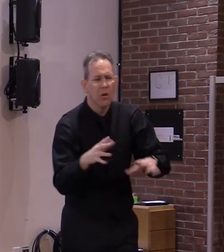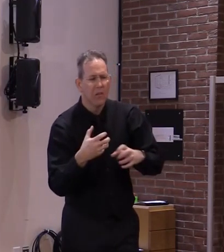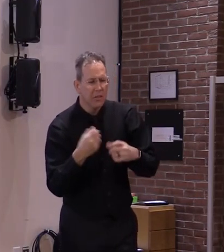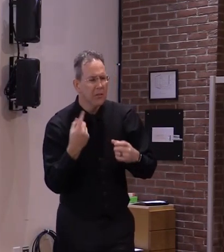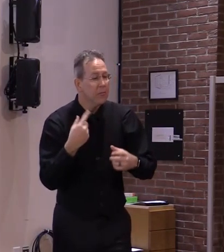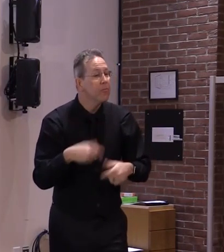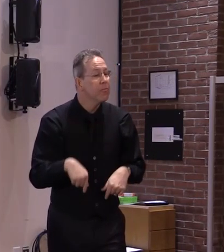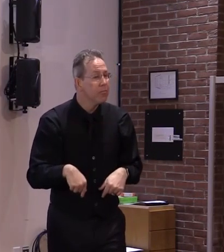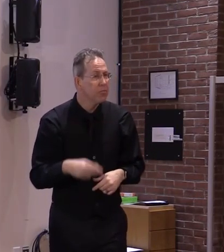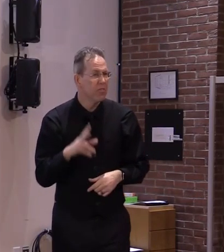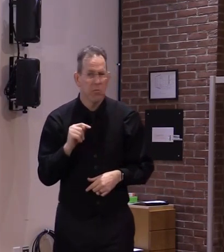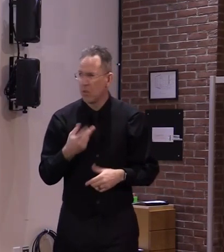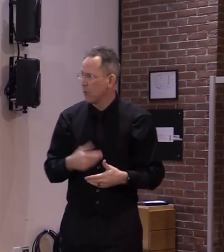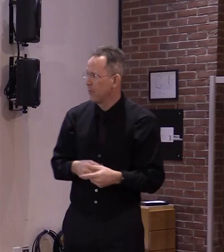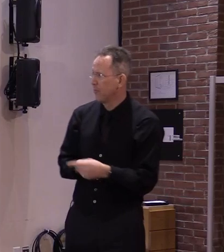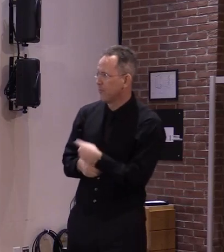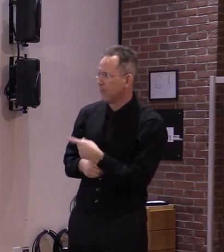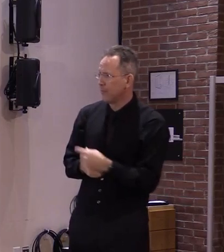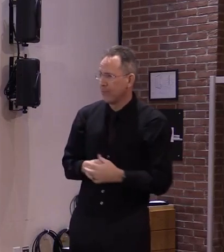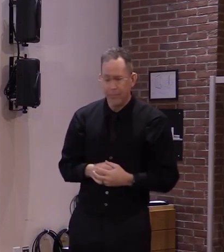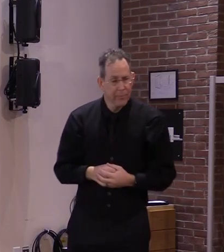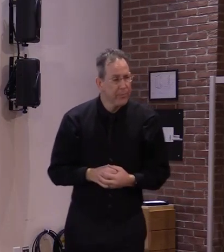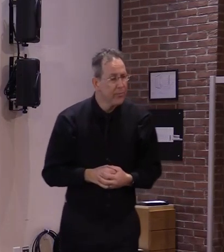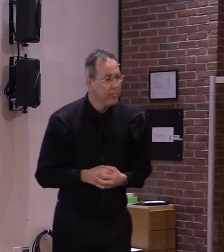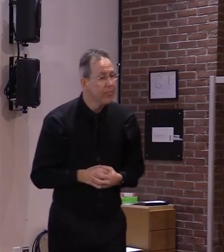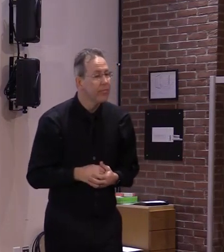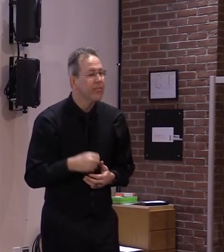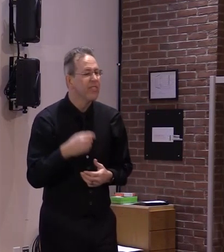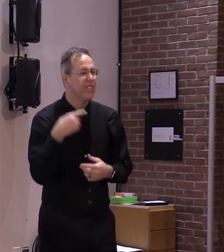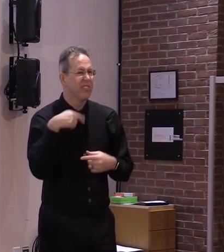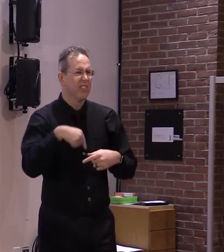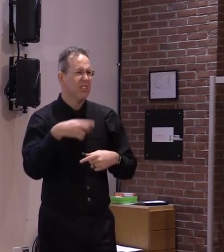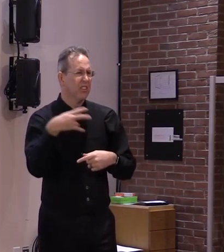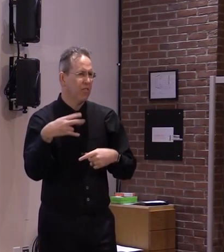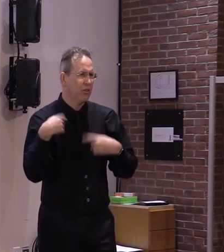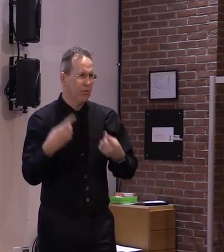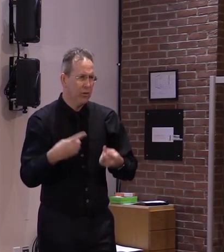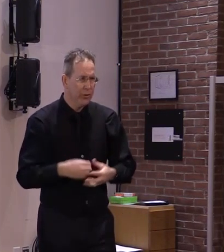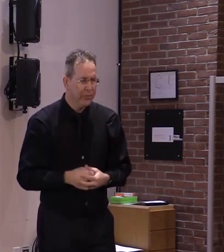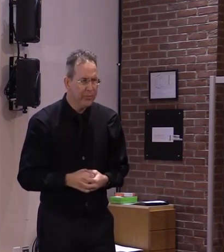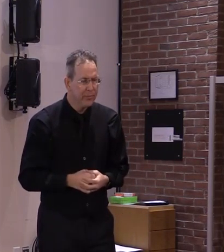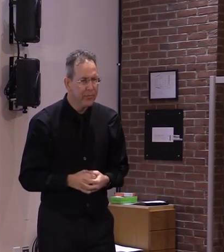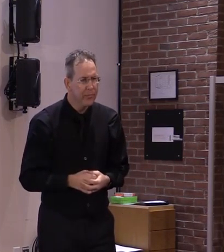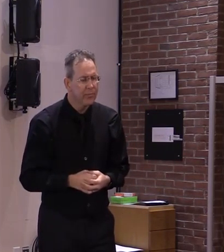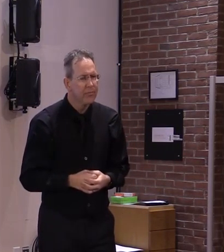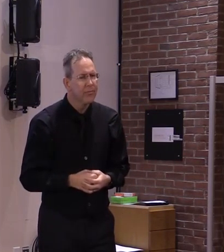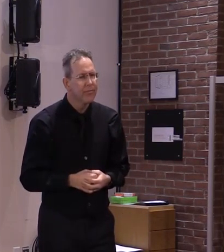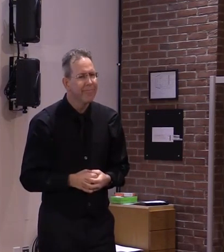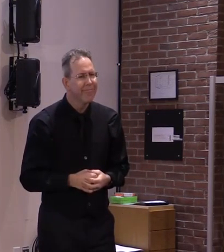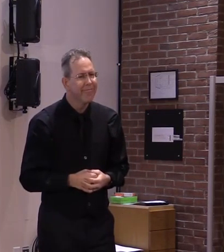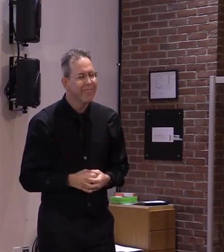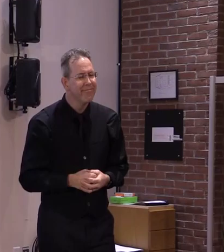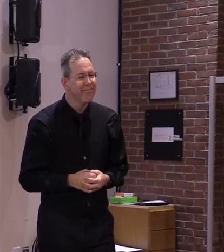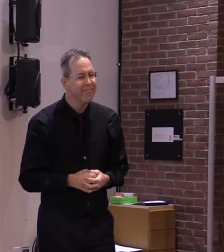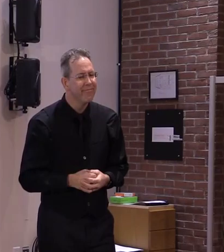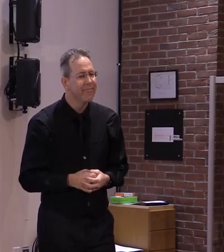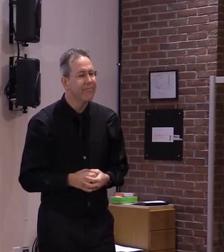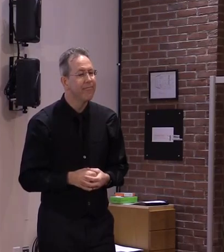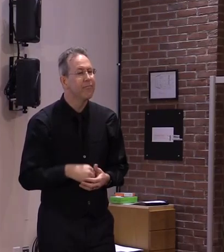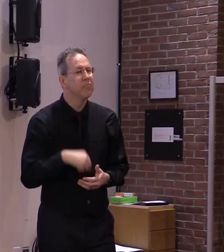5.3% of our population fully vaccinated per CDC data. So at this time, I will turn the